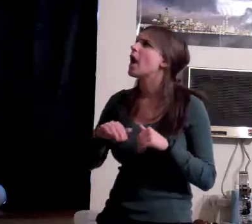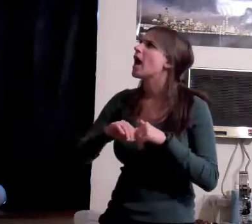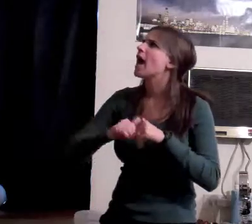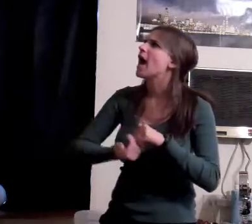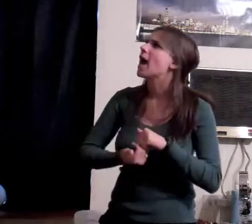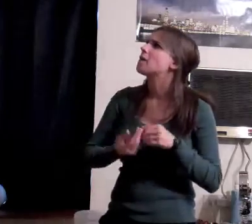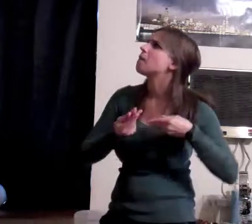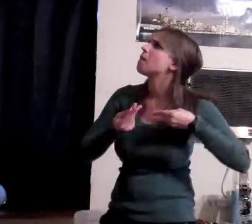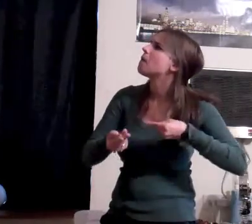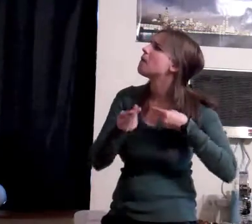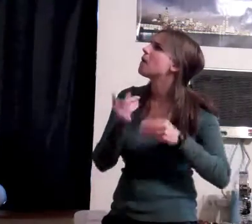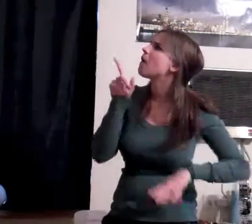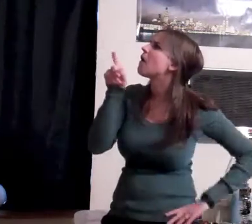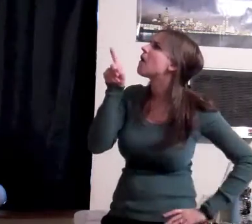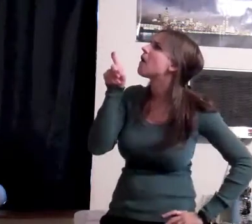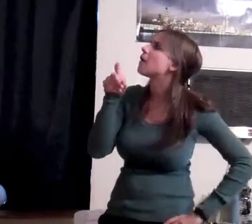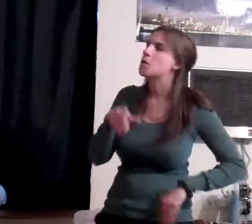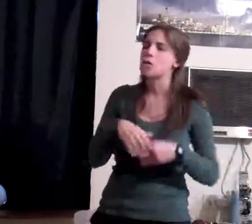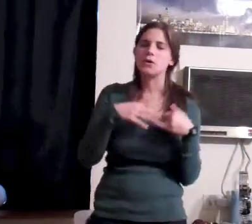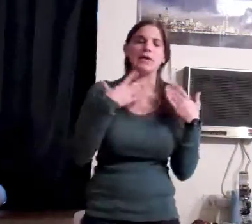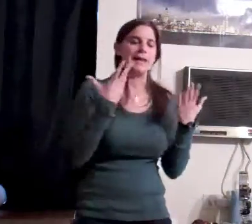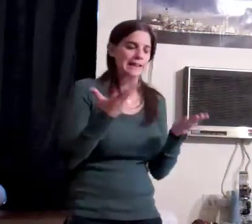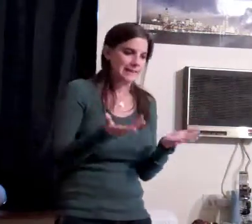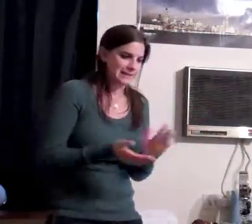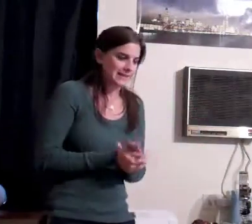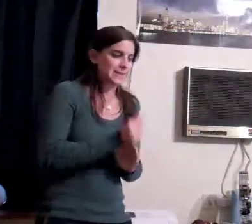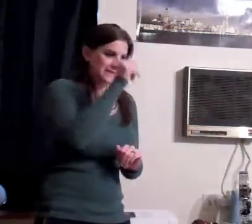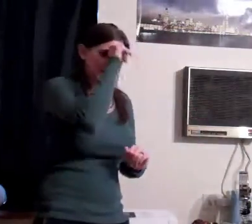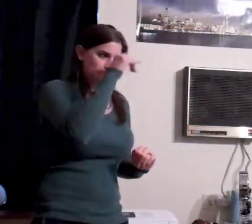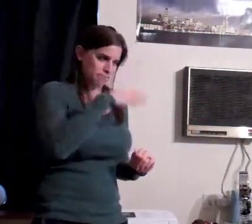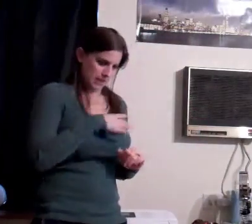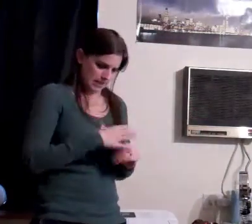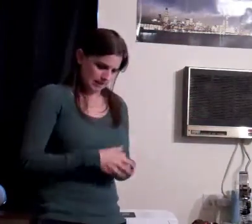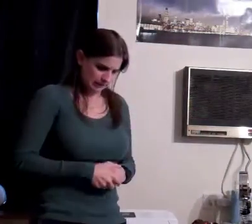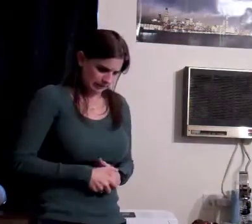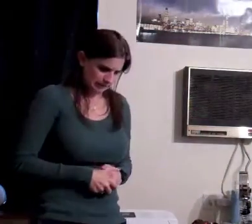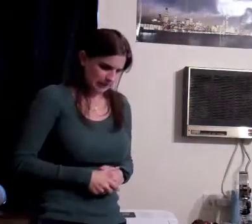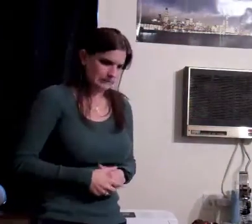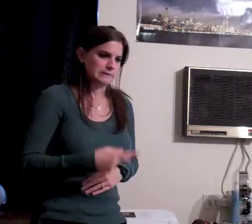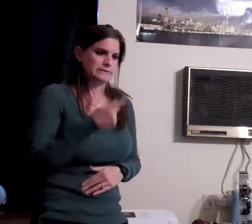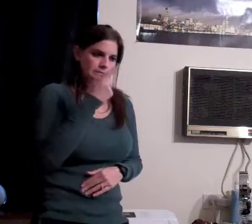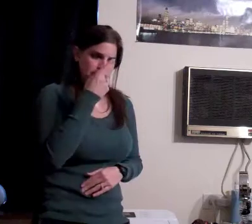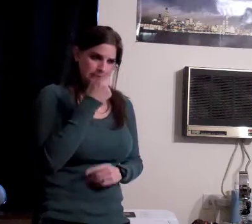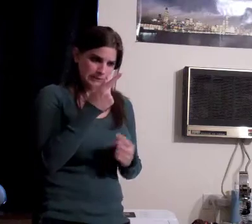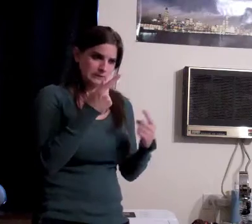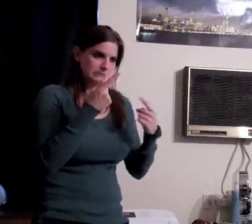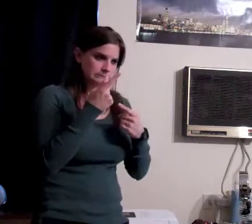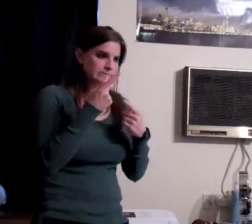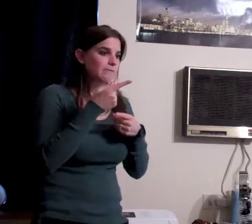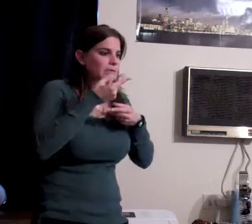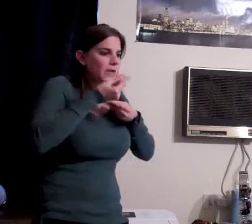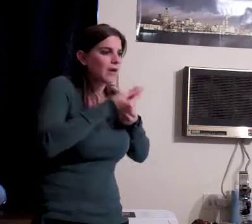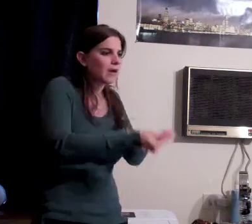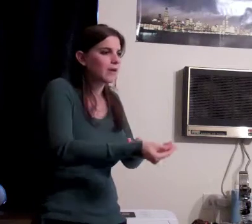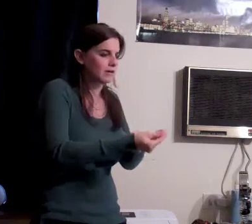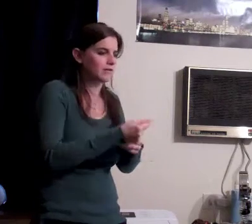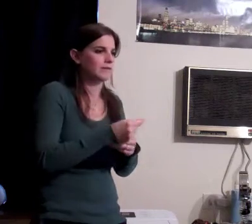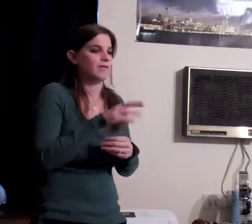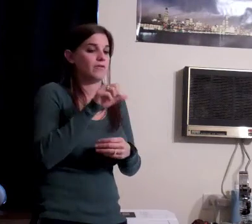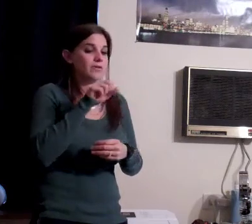well, men in their penis, they fertilize the eggs by the sperm coming out and